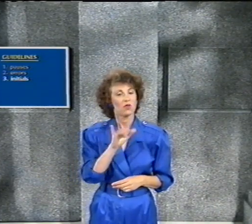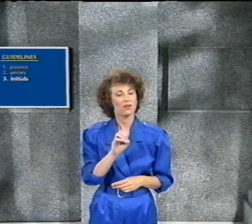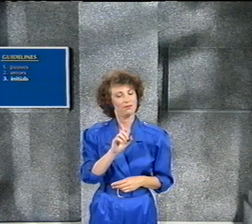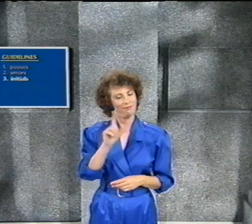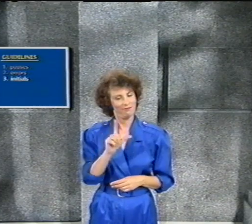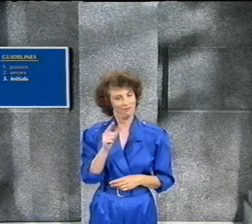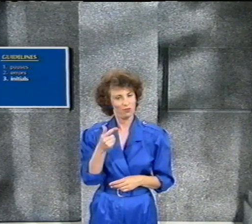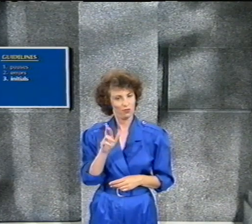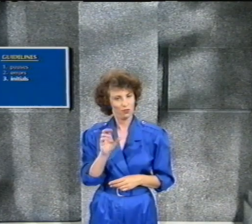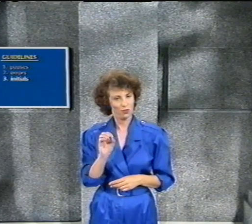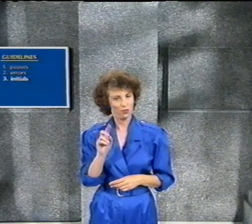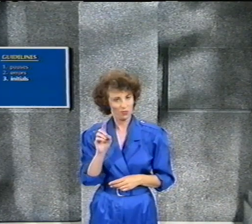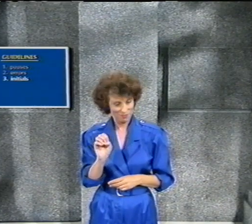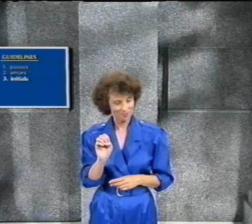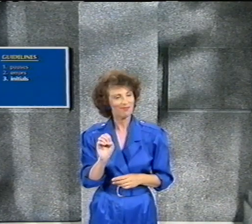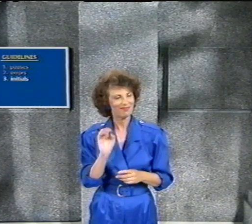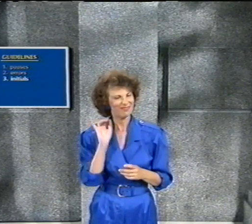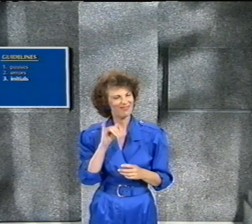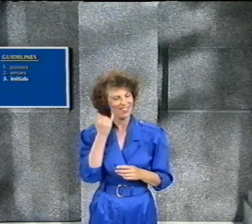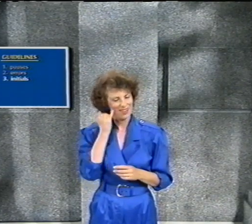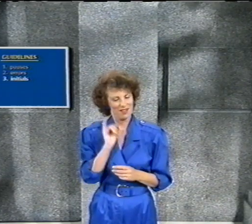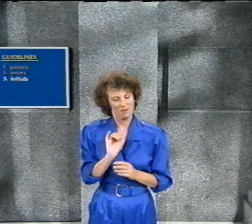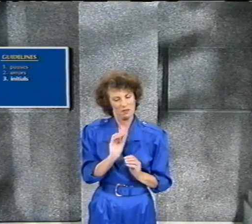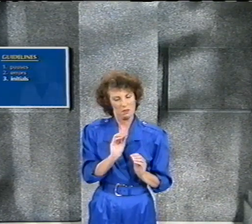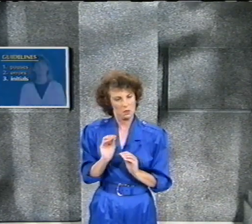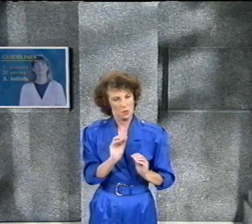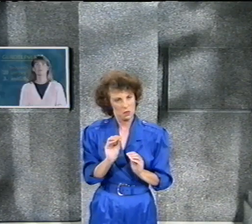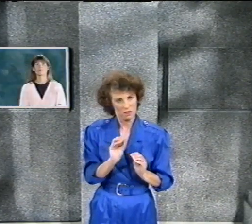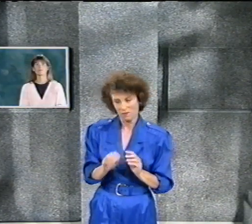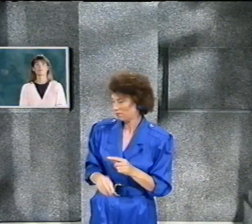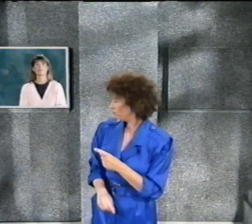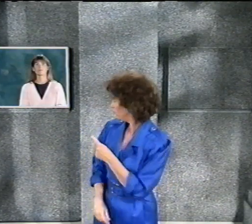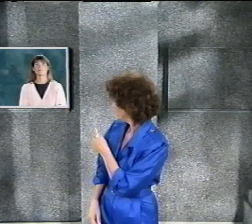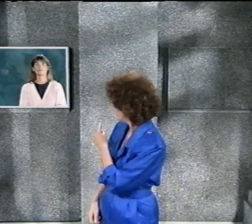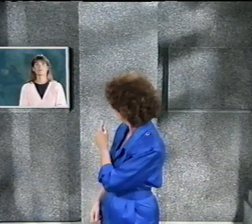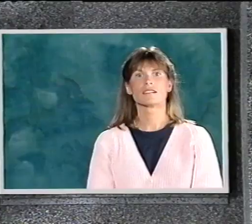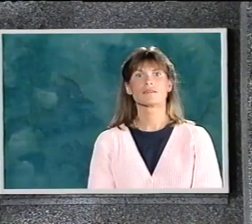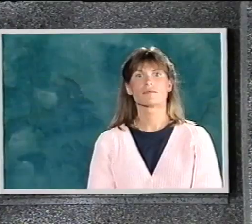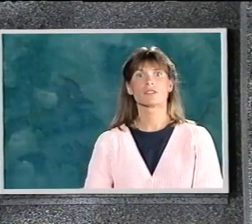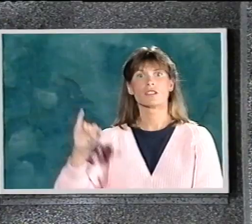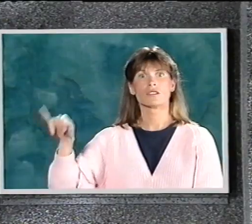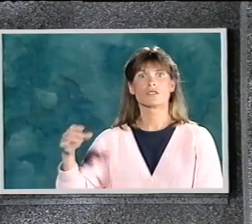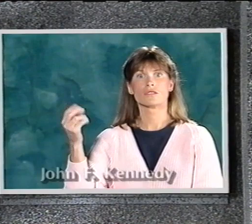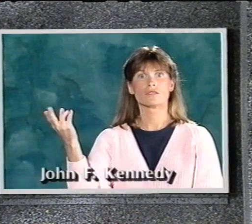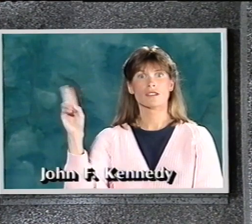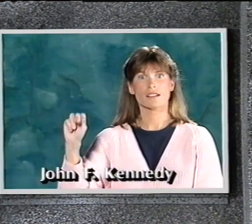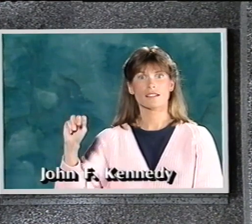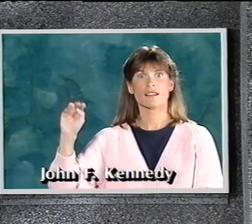Joyce L. Grude. There's a slight movement for the initials. Let's look at our